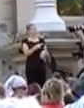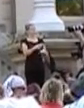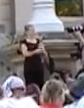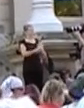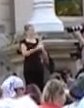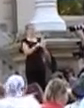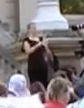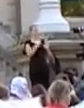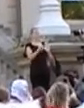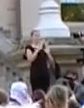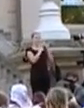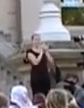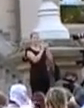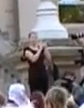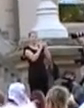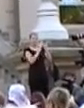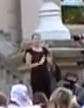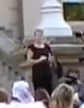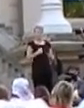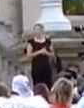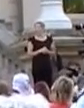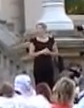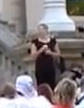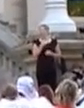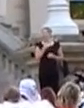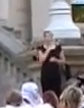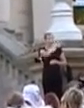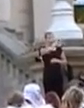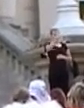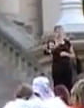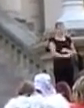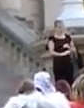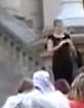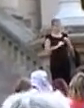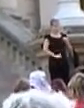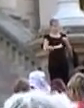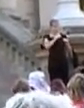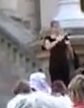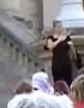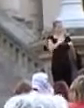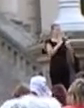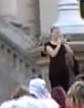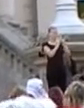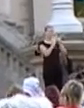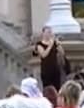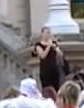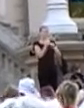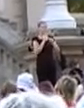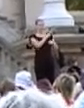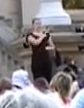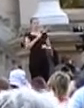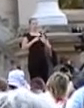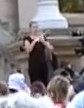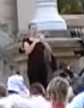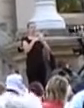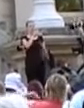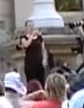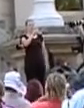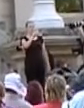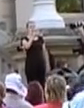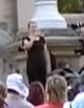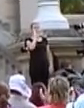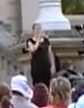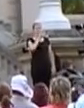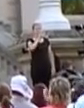me to be my mentee. And I have never been prouder of my mentee, State Representative Lisa Brown, than the